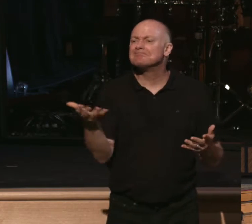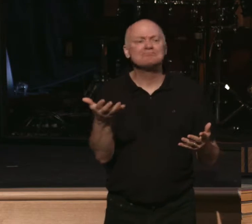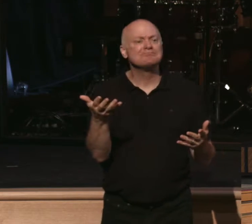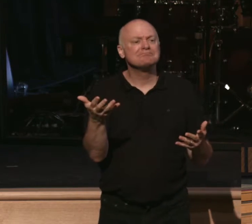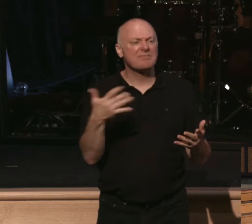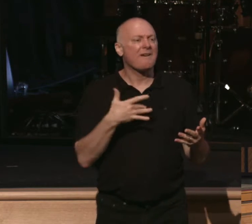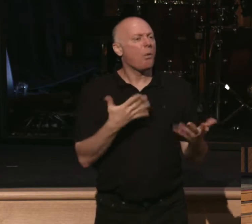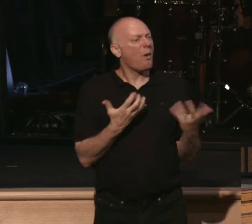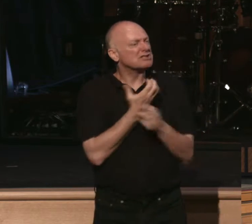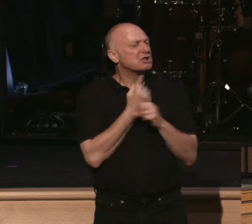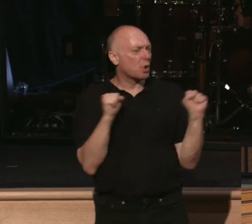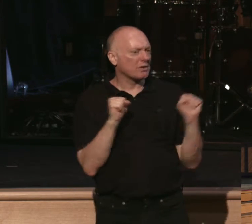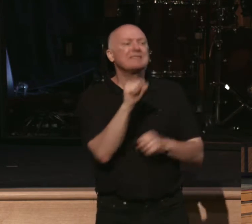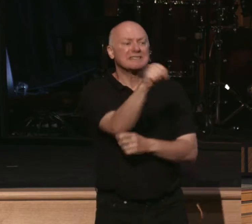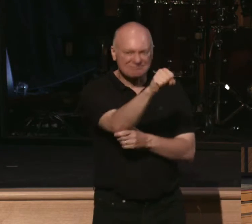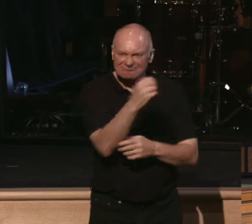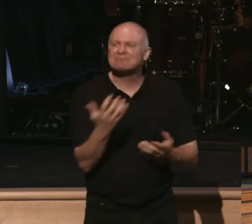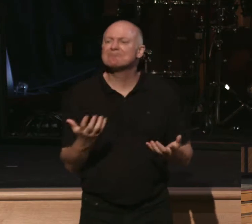Security. Security.